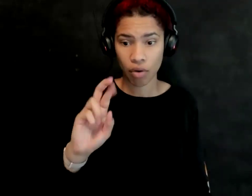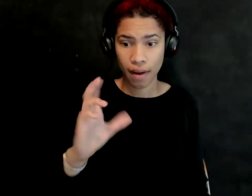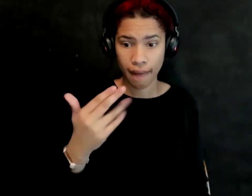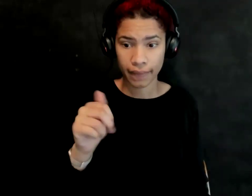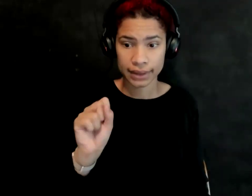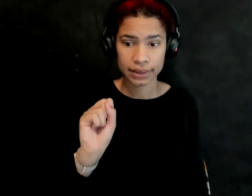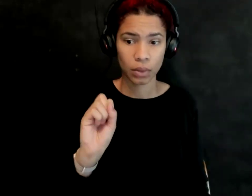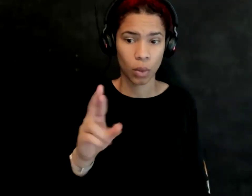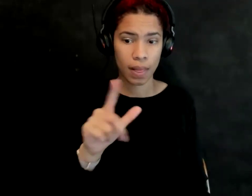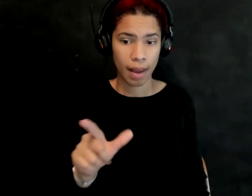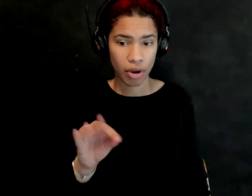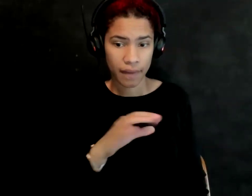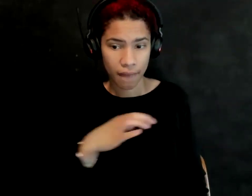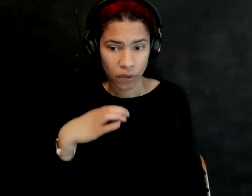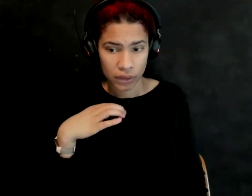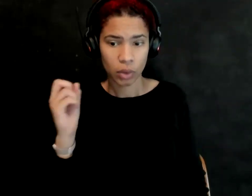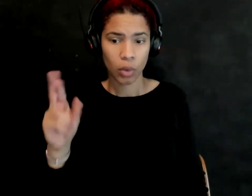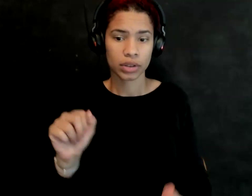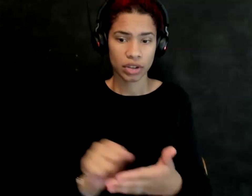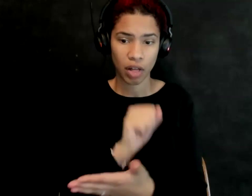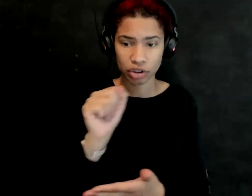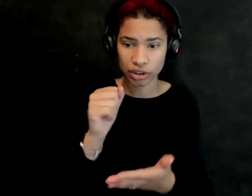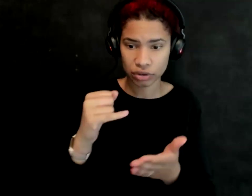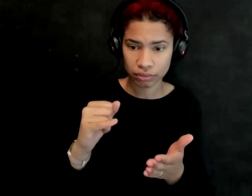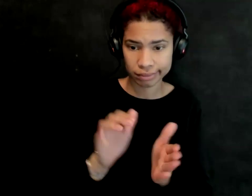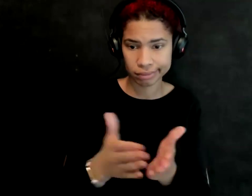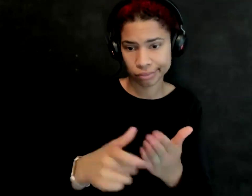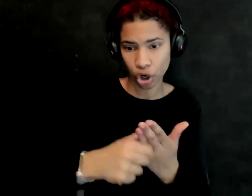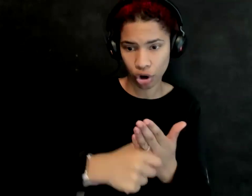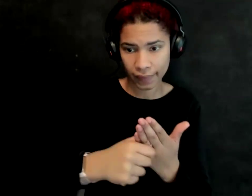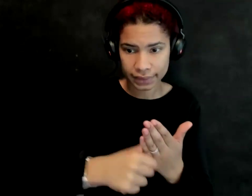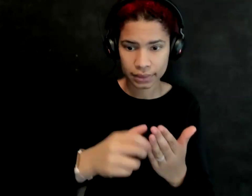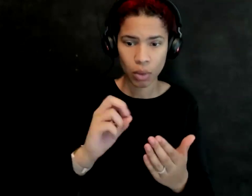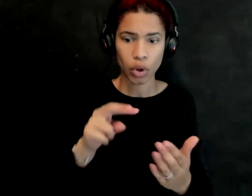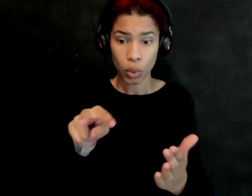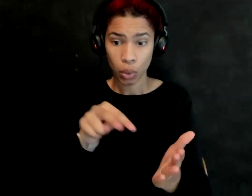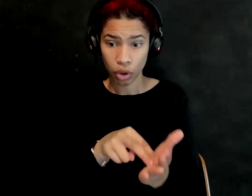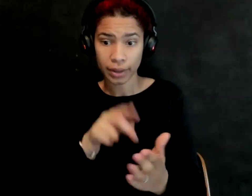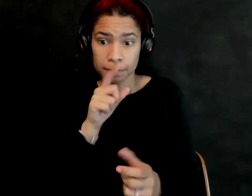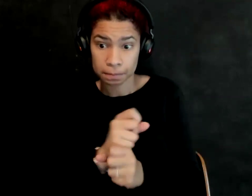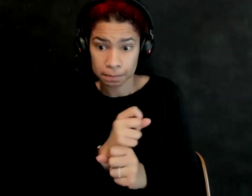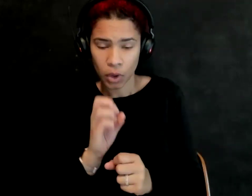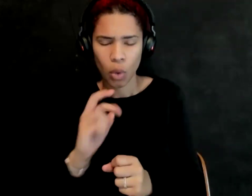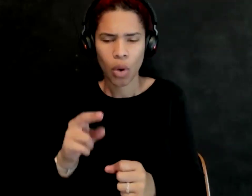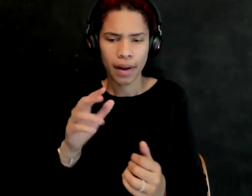looking at scholarly journals that you're familiar with and know are legitimate? Are you looking at official collections?